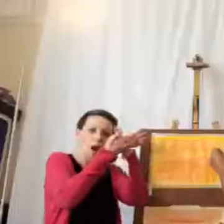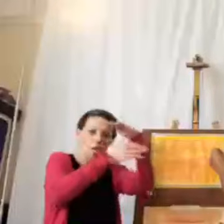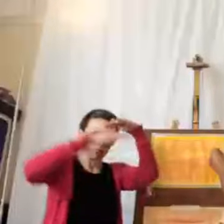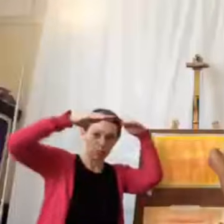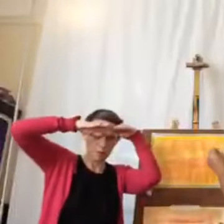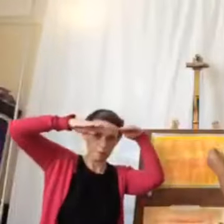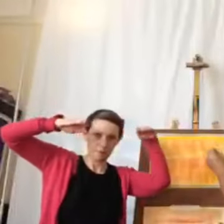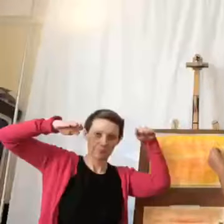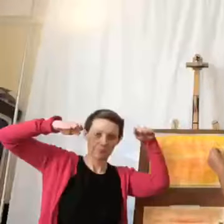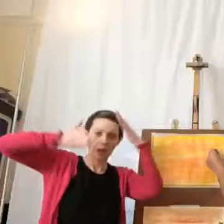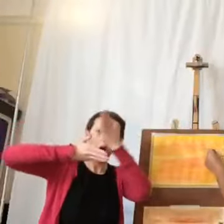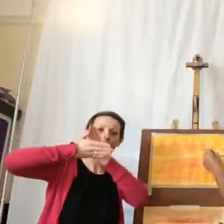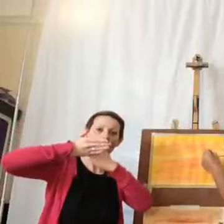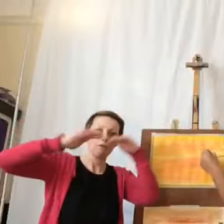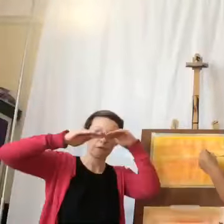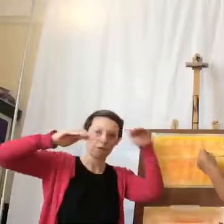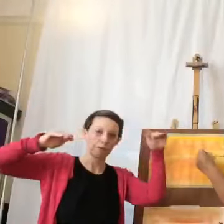You can get